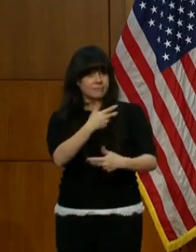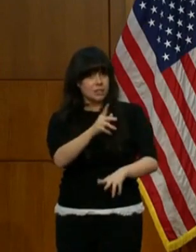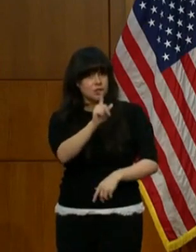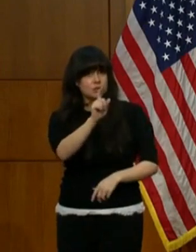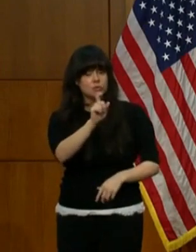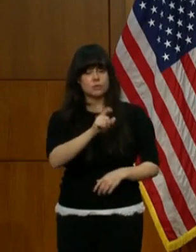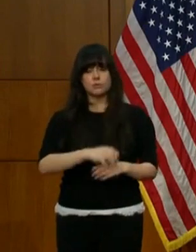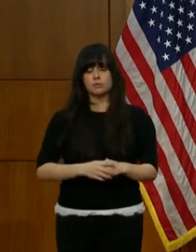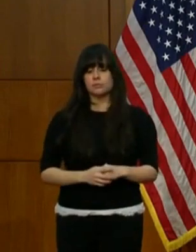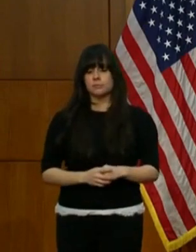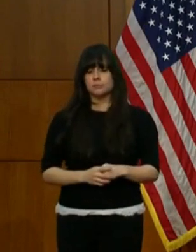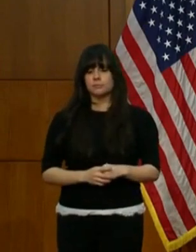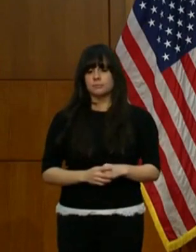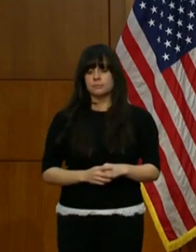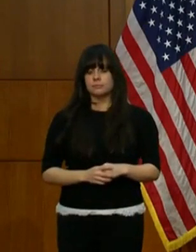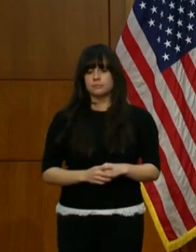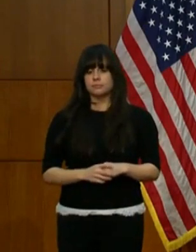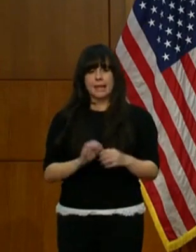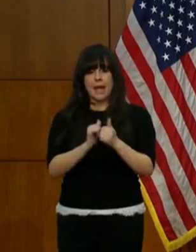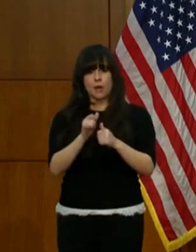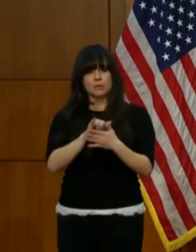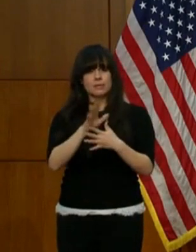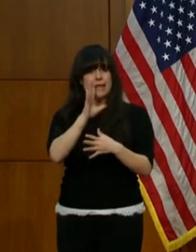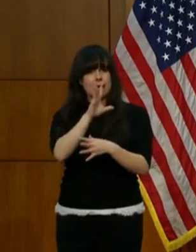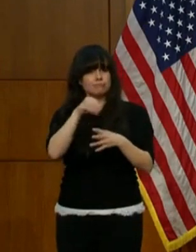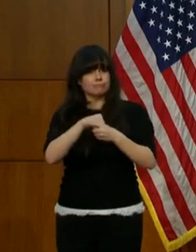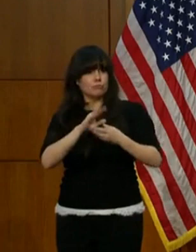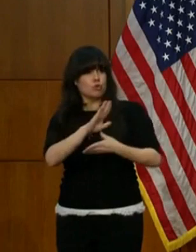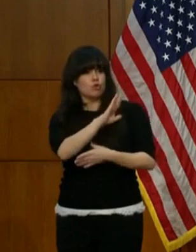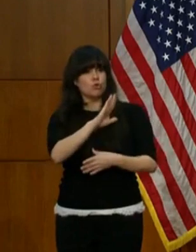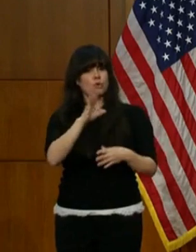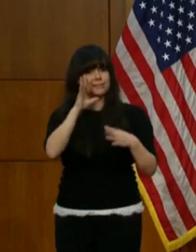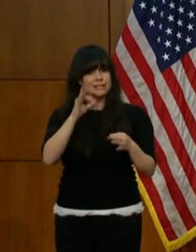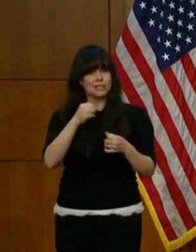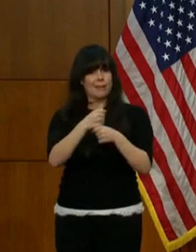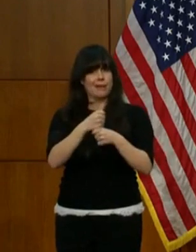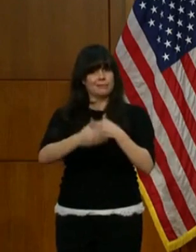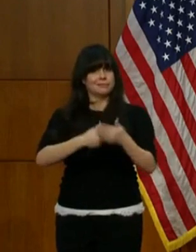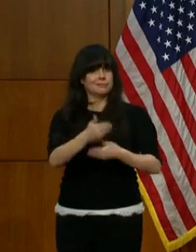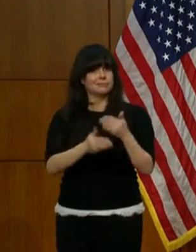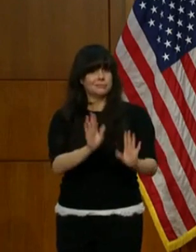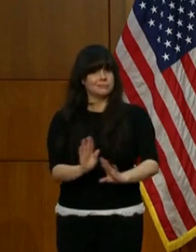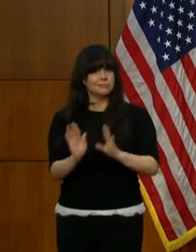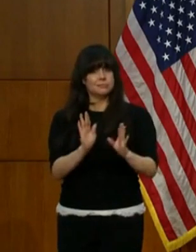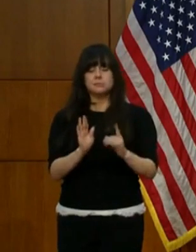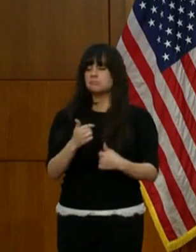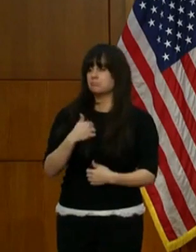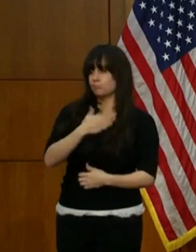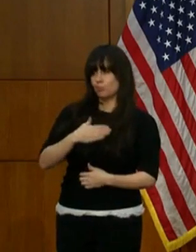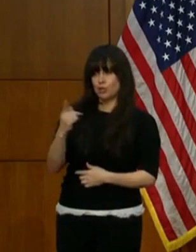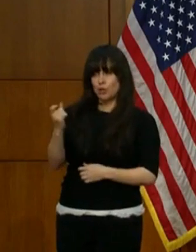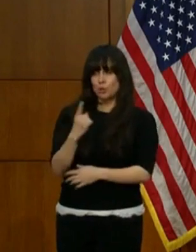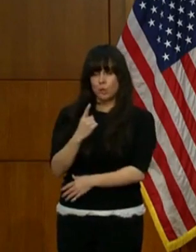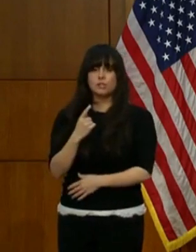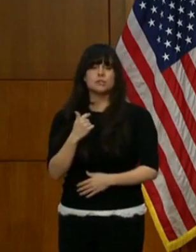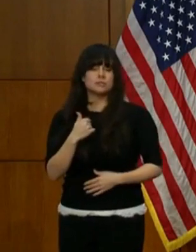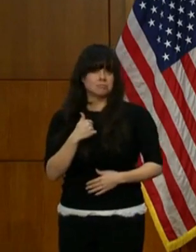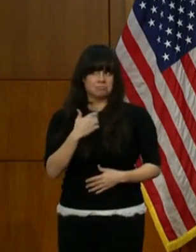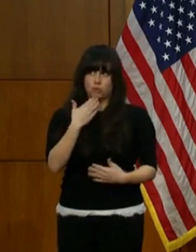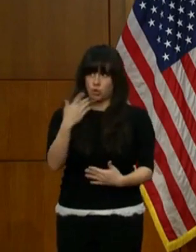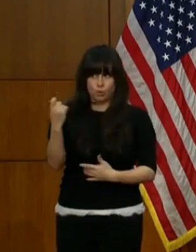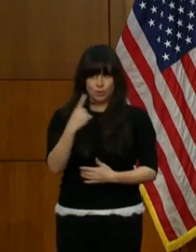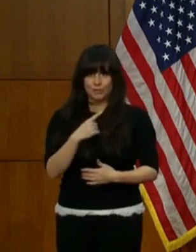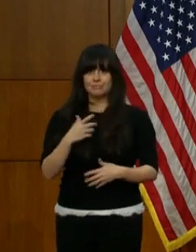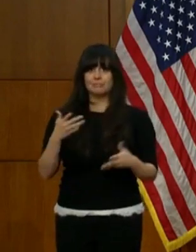how does that play in to your decision making? No, I appreciate the question. It's a good question, and I will try not to medically